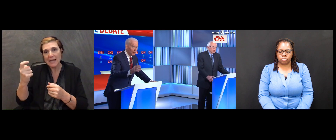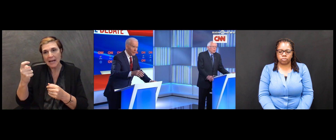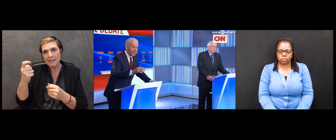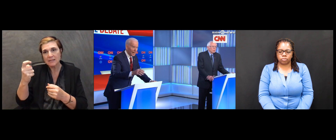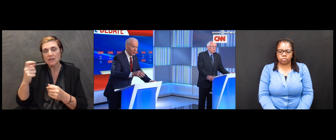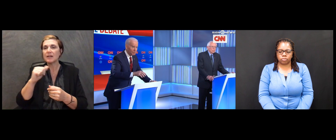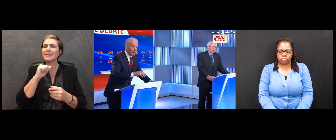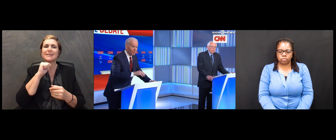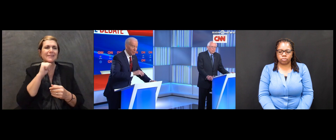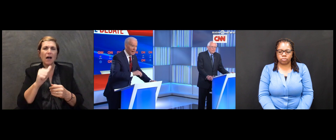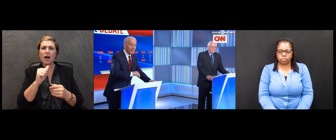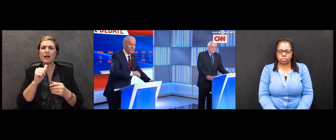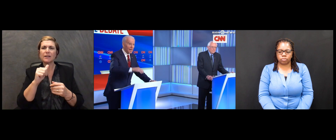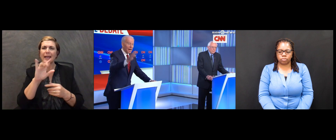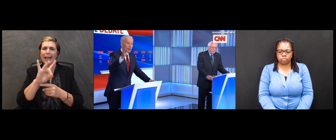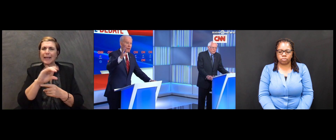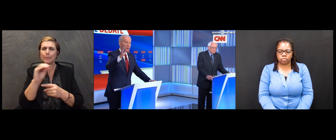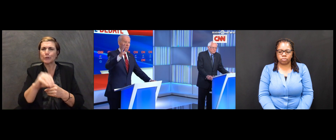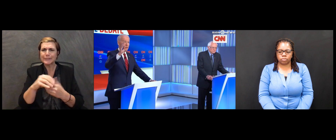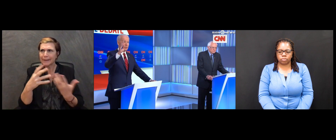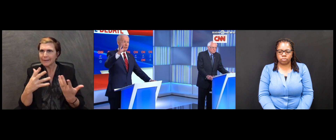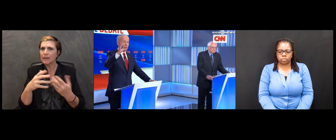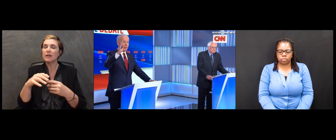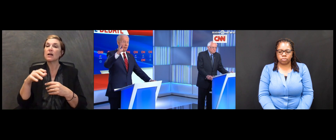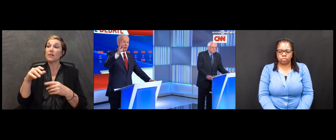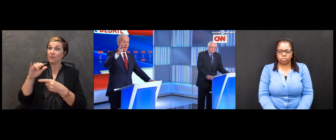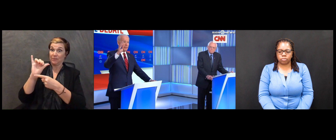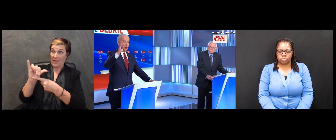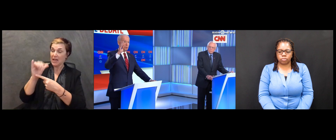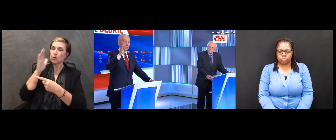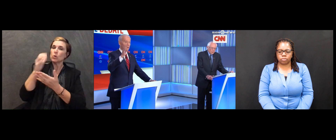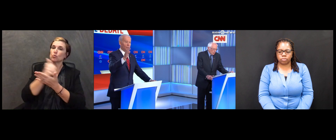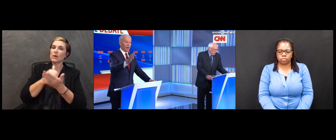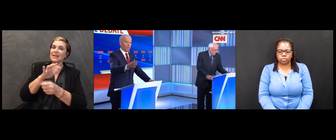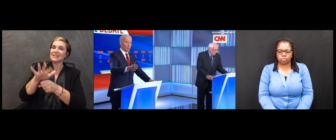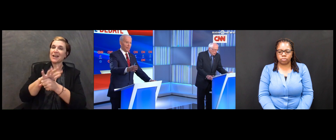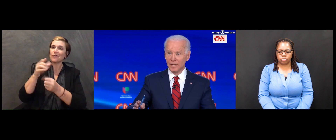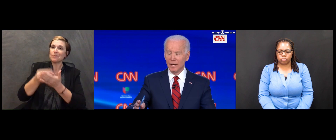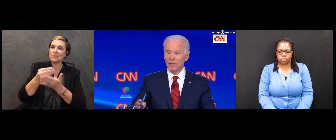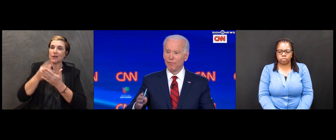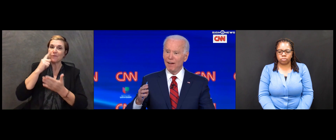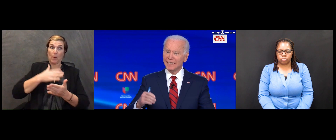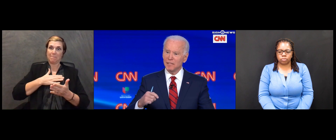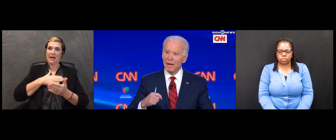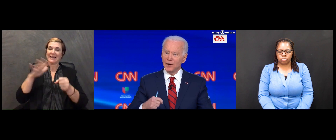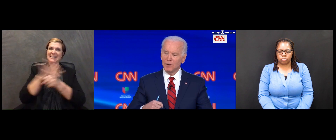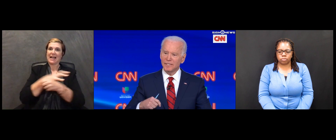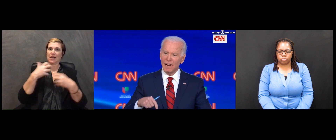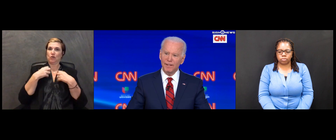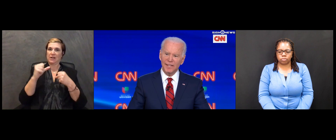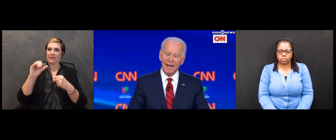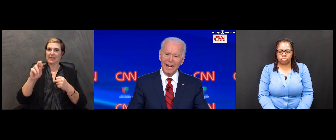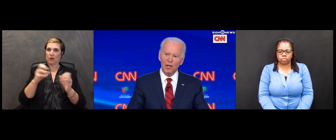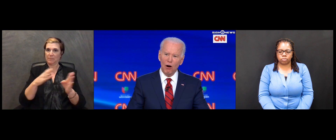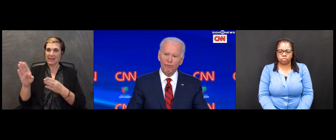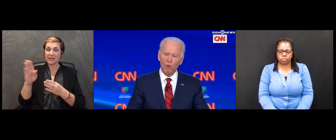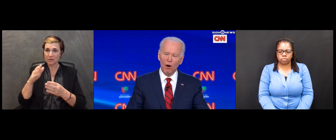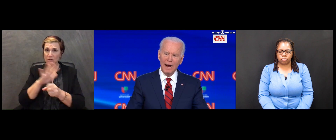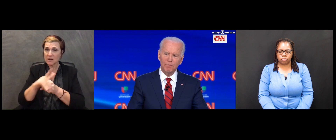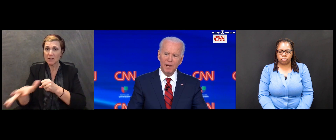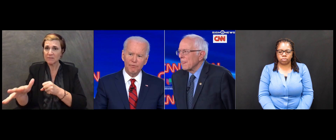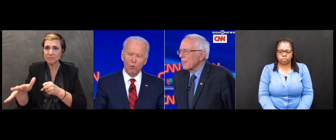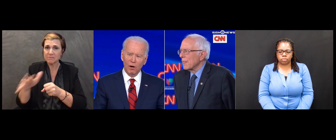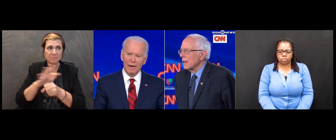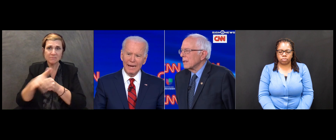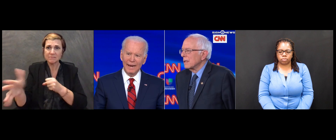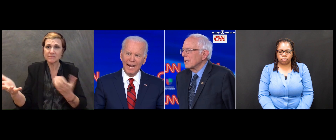$800 billion, pay for my entire medical health care plan, which would cover everyone. The fact of the matter is, everything I call for,